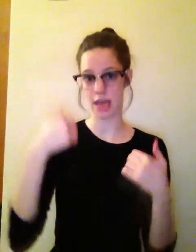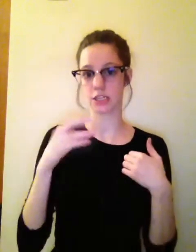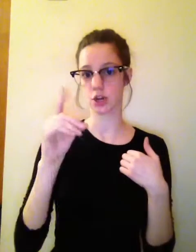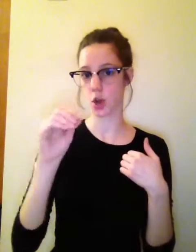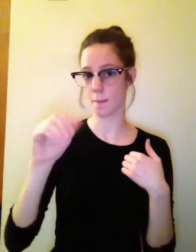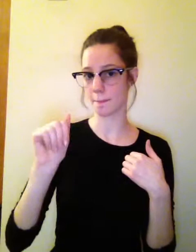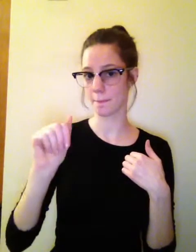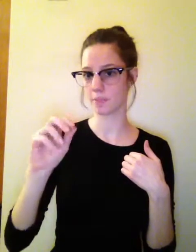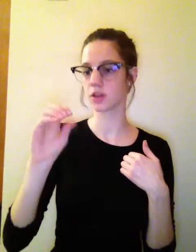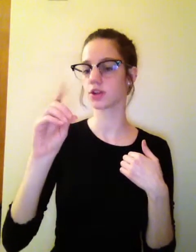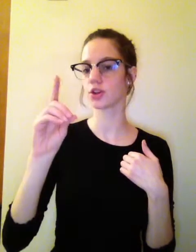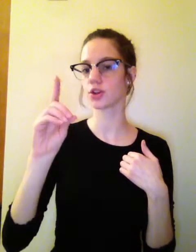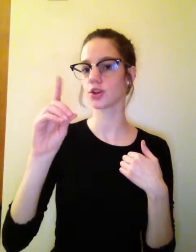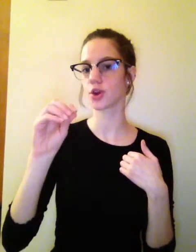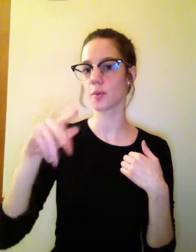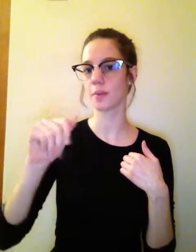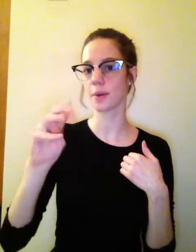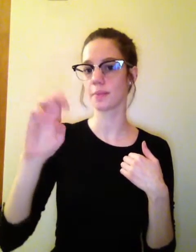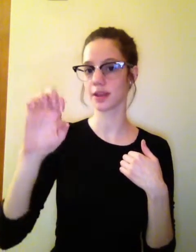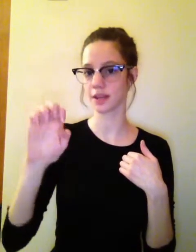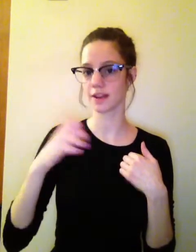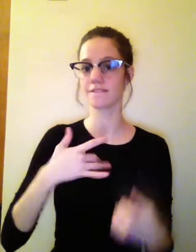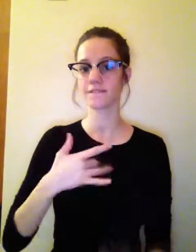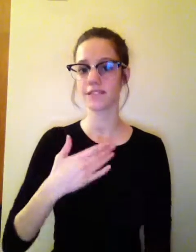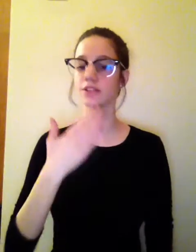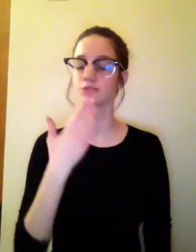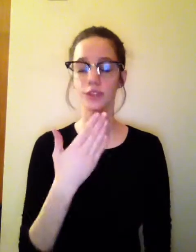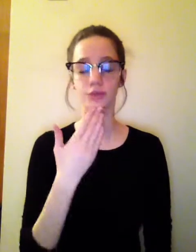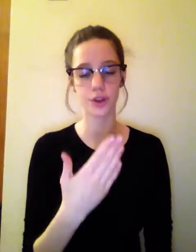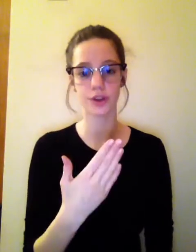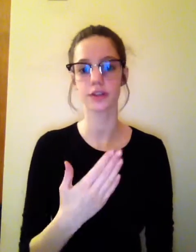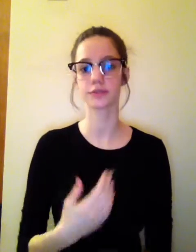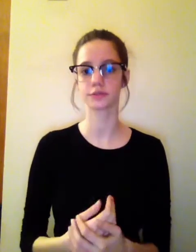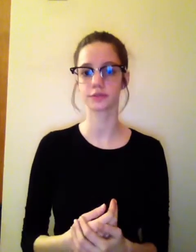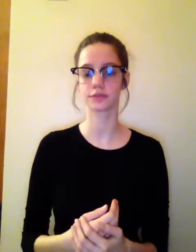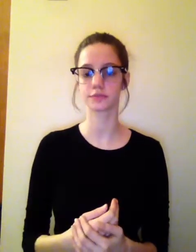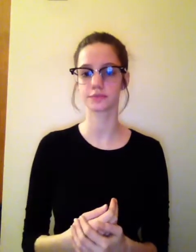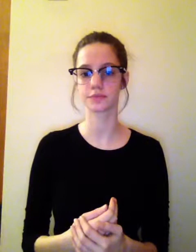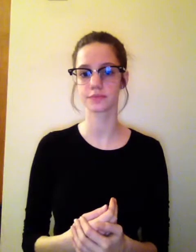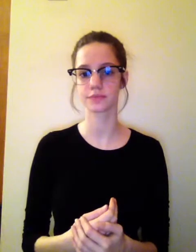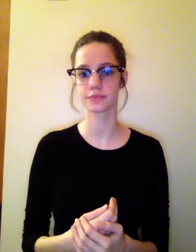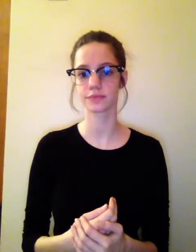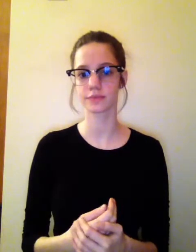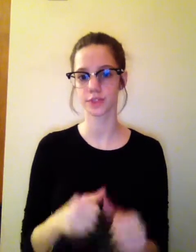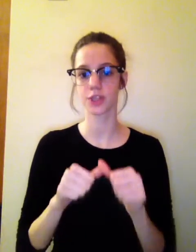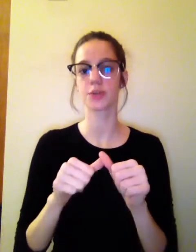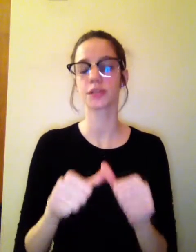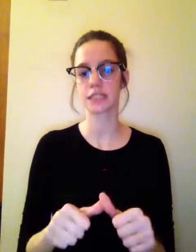triggers a feeling of intense pleasure. So you keep taking the drug to chase that high.